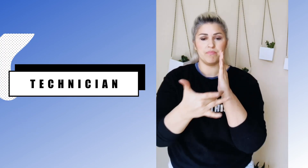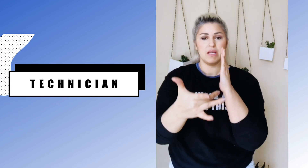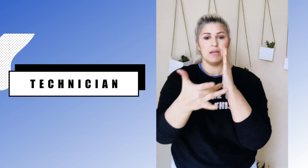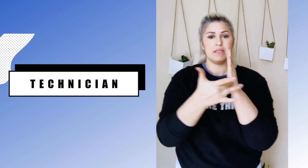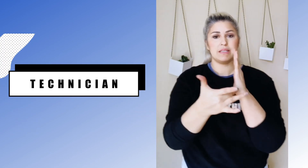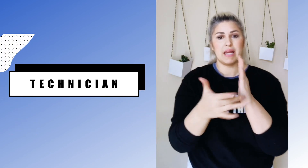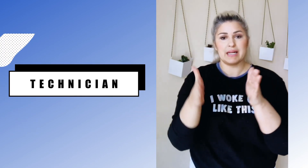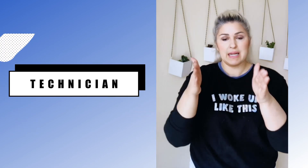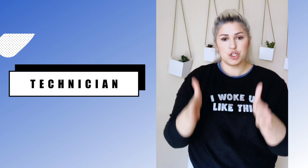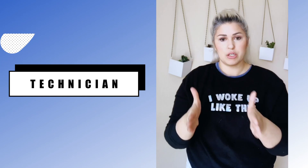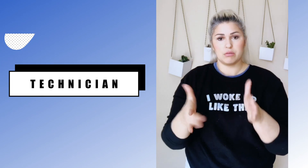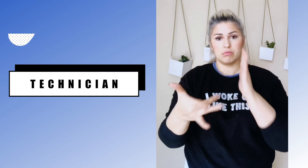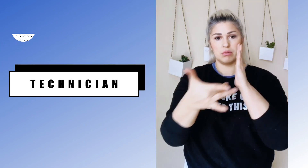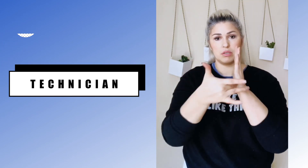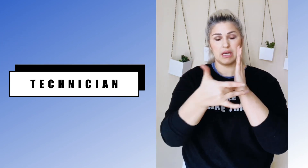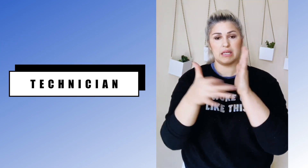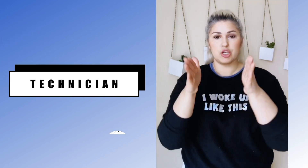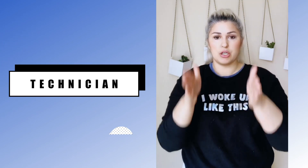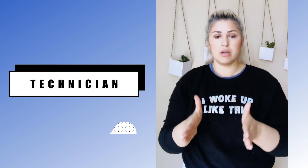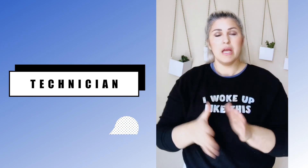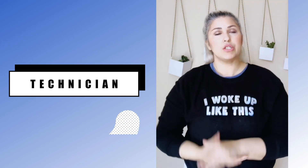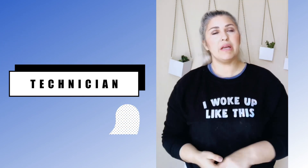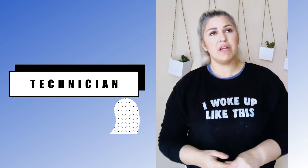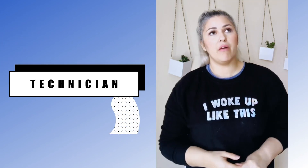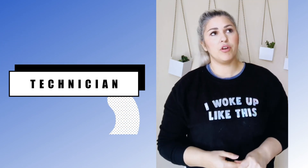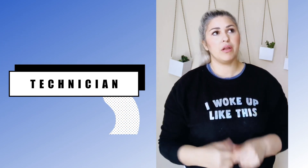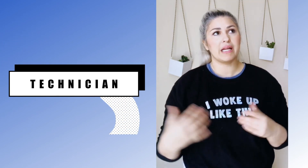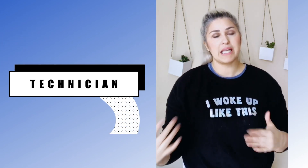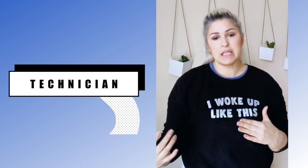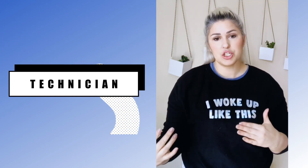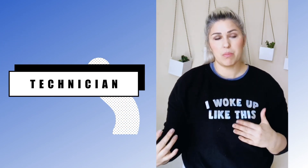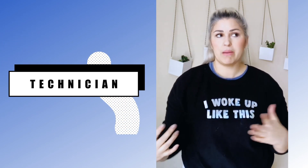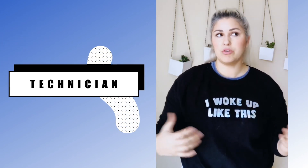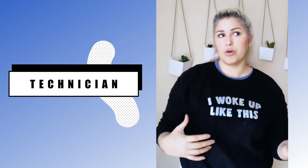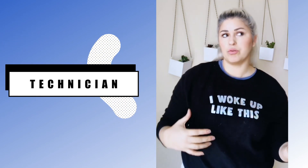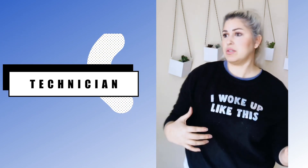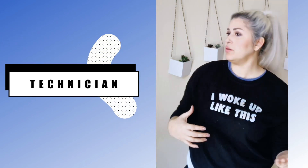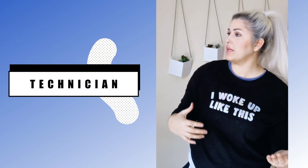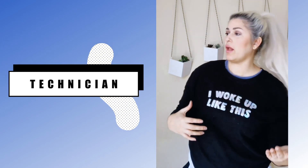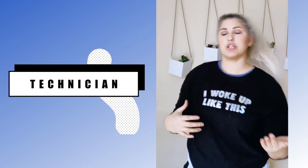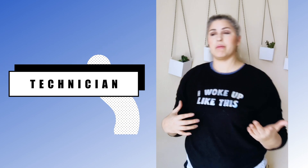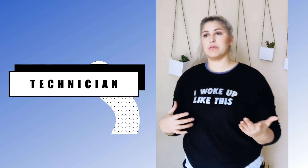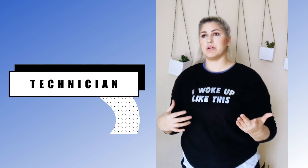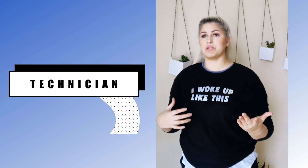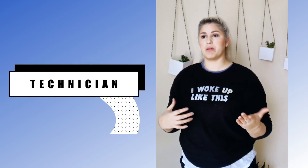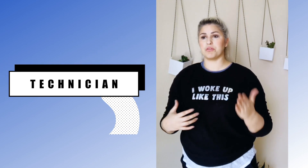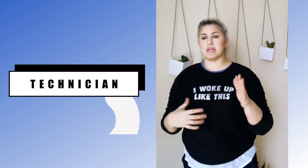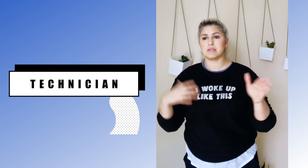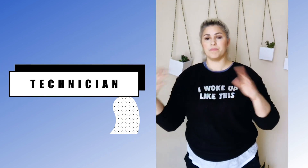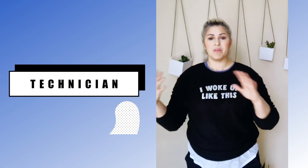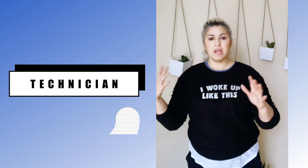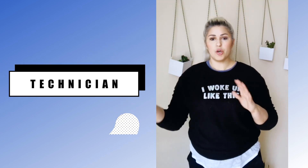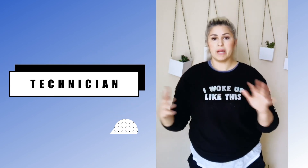technology. Technician. Technician. So even if you're like a technician, maybe you don't deal with technology, maybe you deal with some